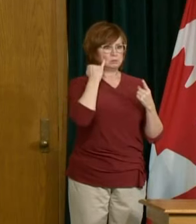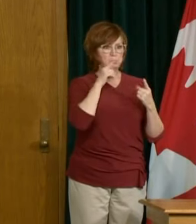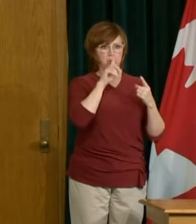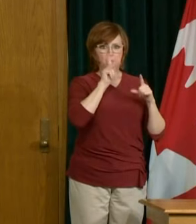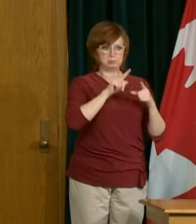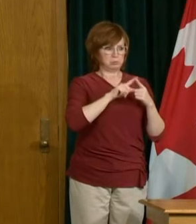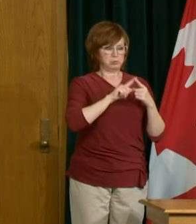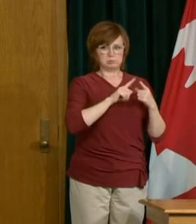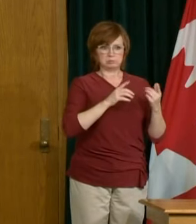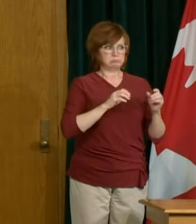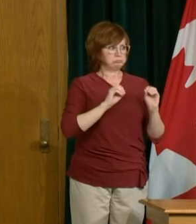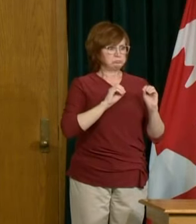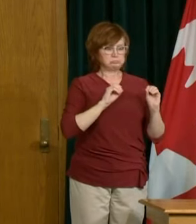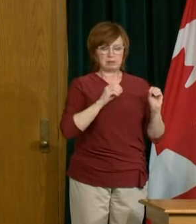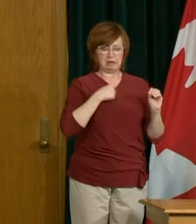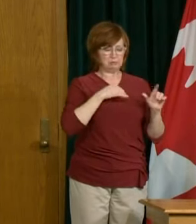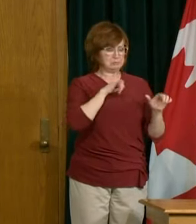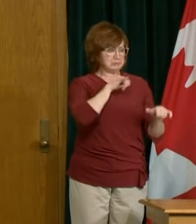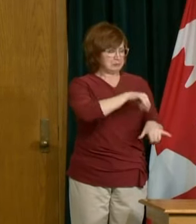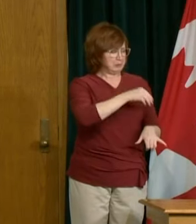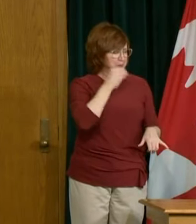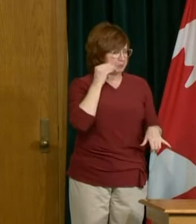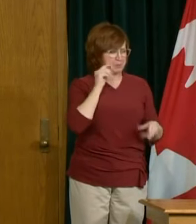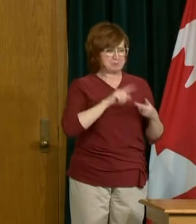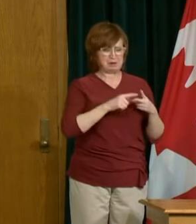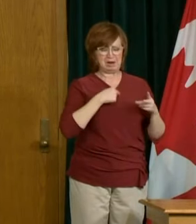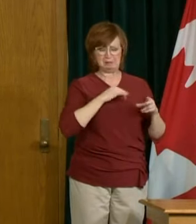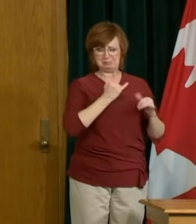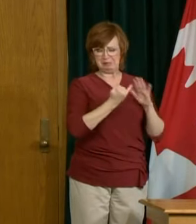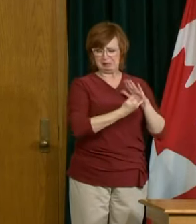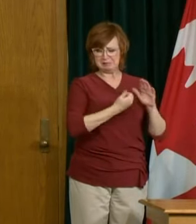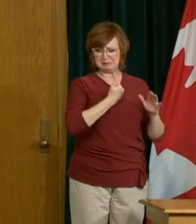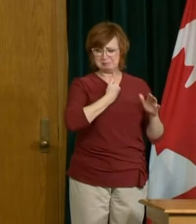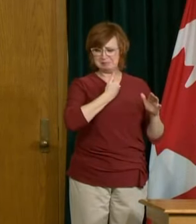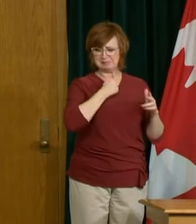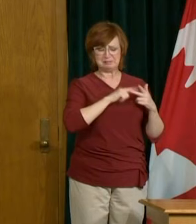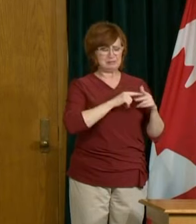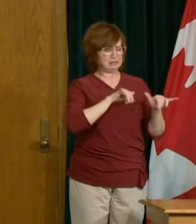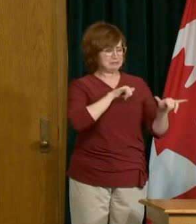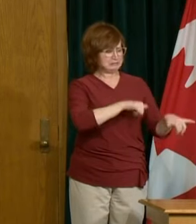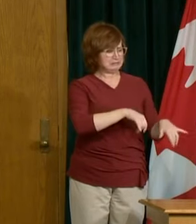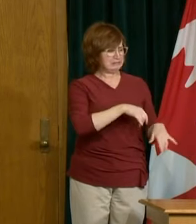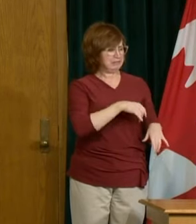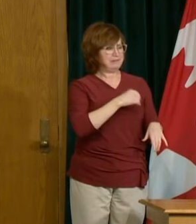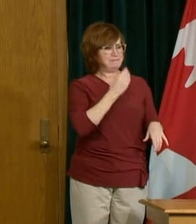little value, and we absolutely do want to continue to observe